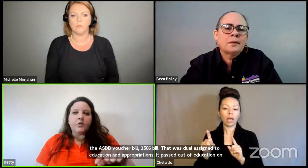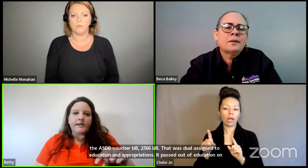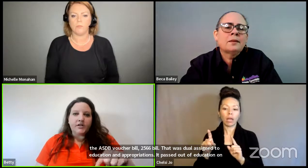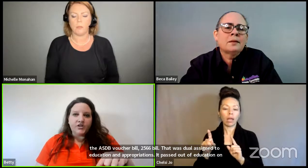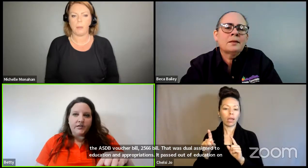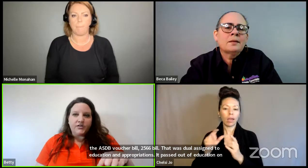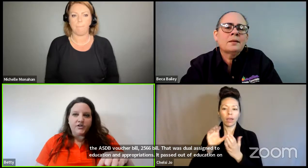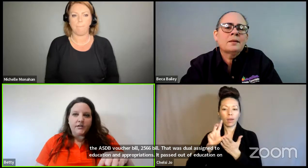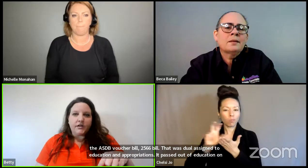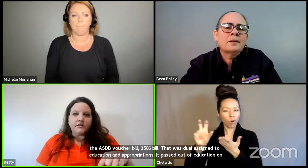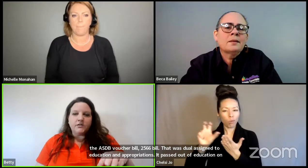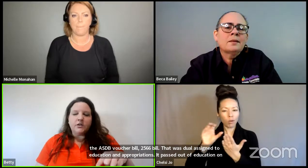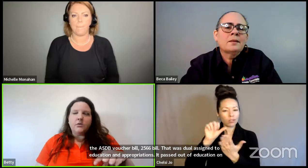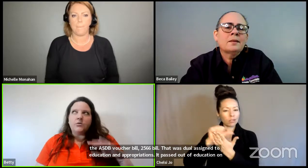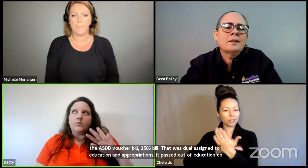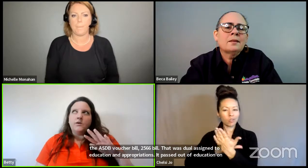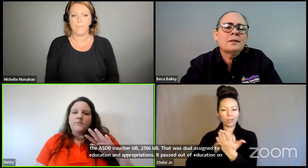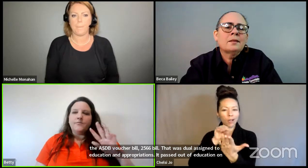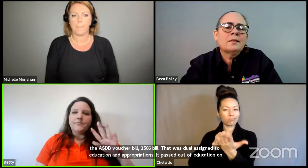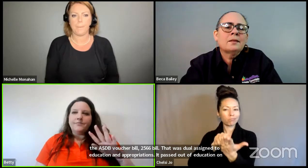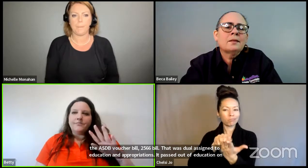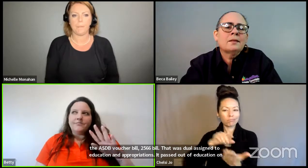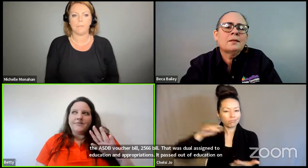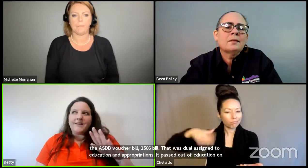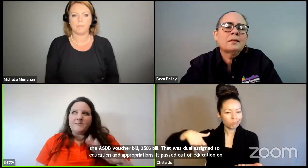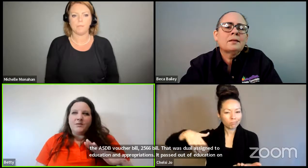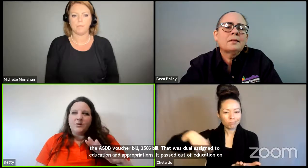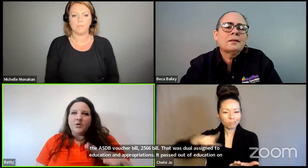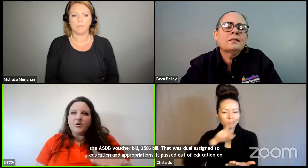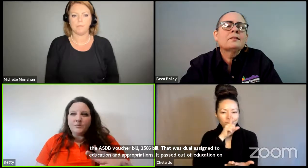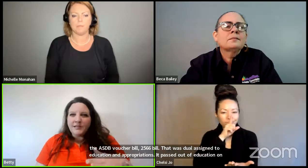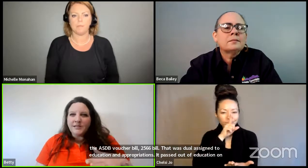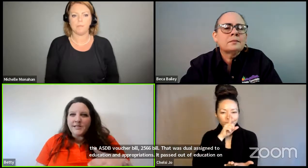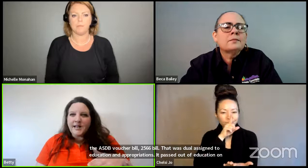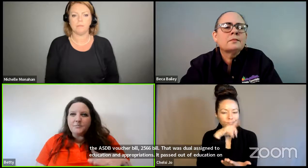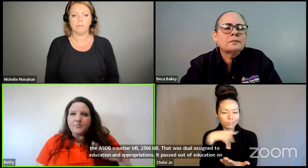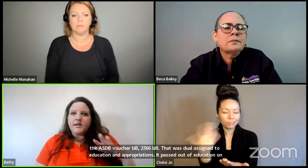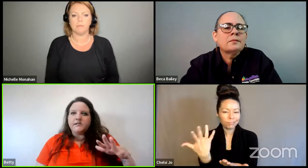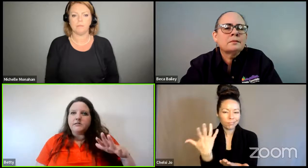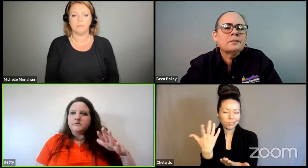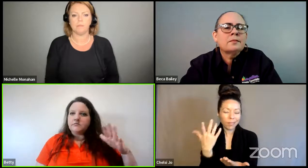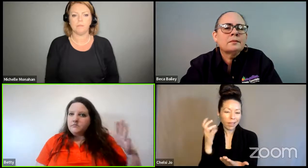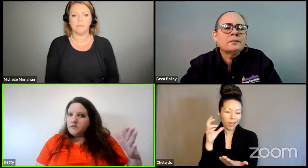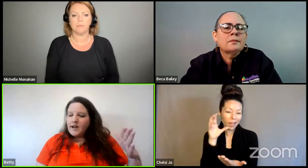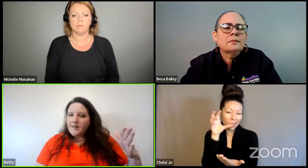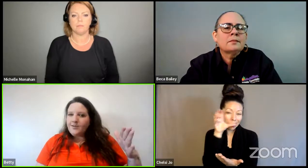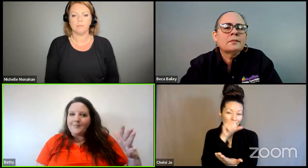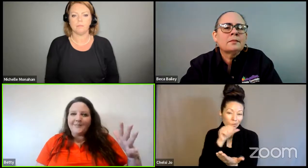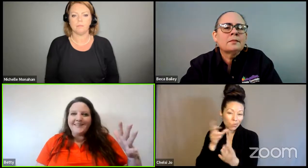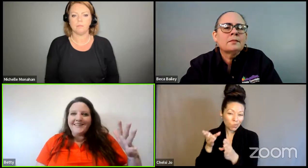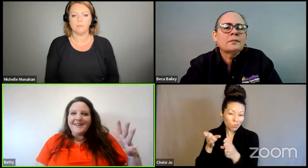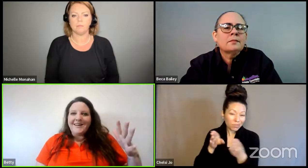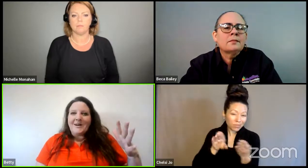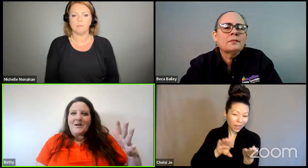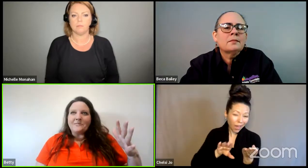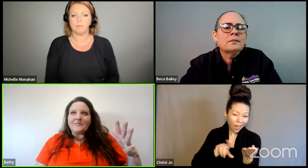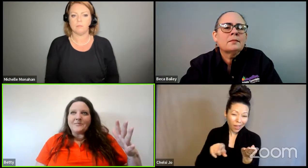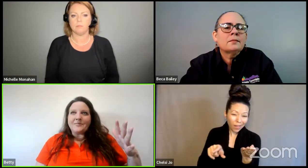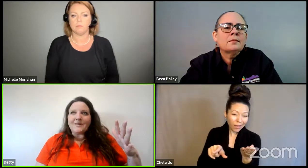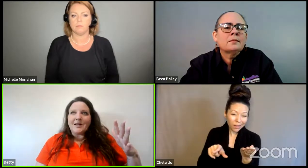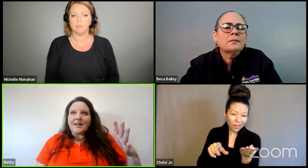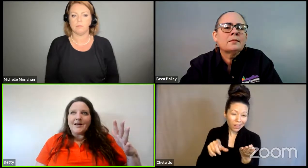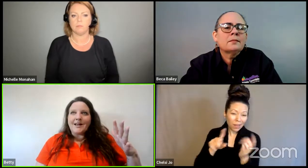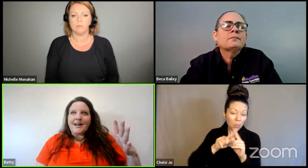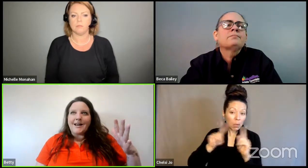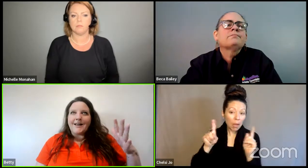the Appropriations agenda. So that bill could be dead, but I'm